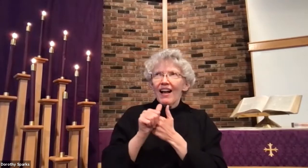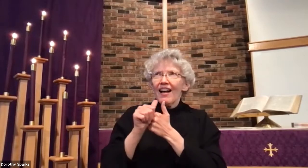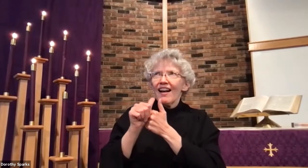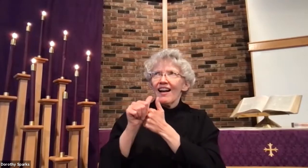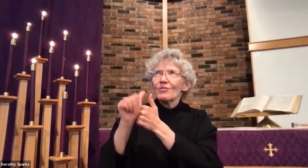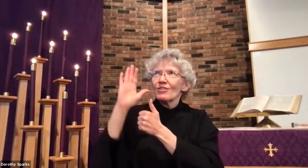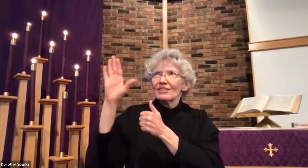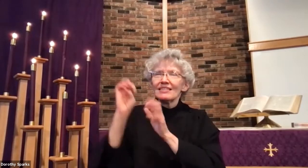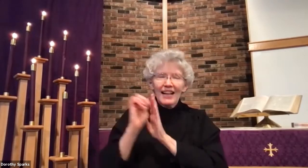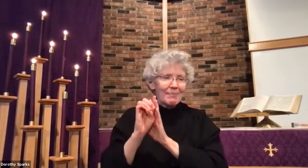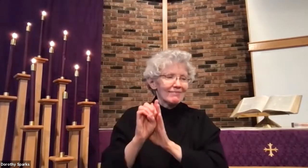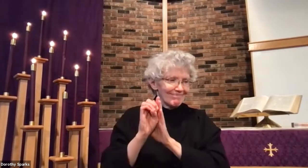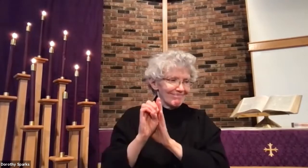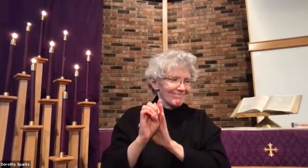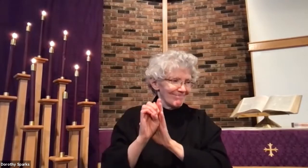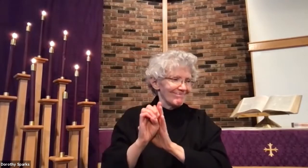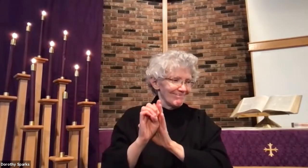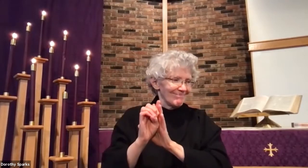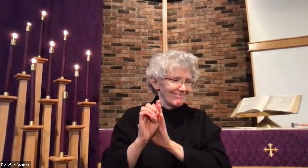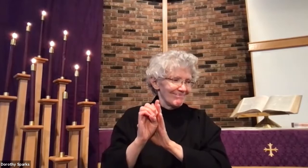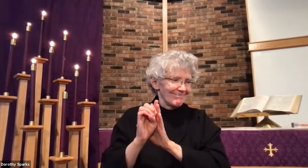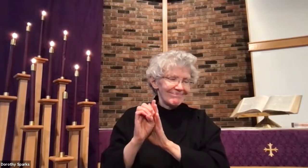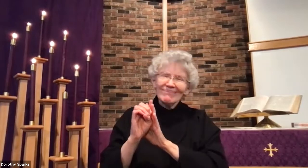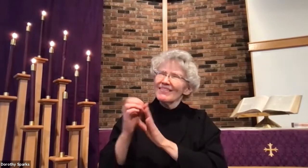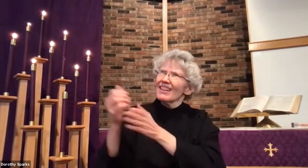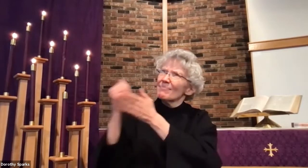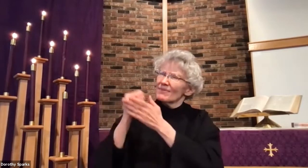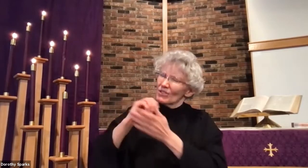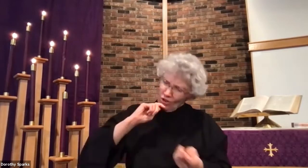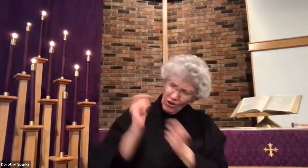We are slow to follow your example.